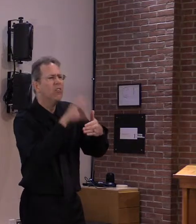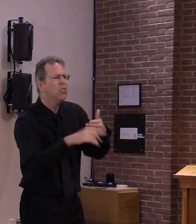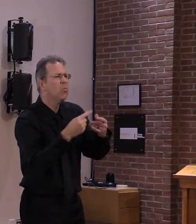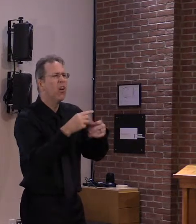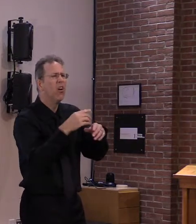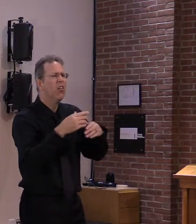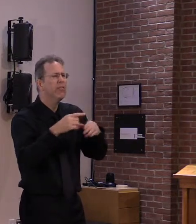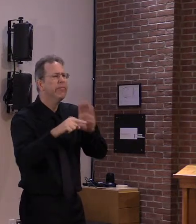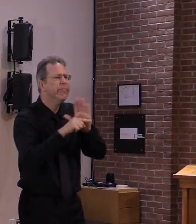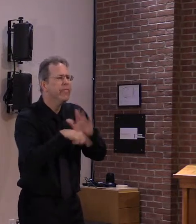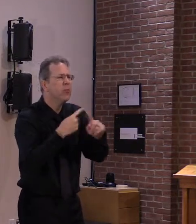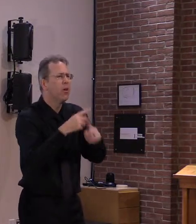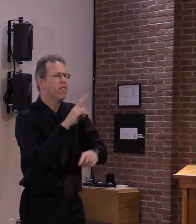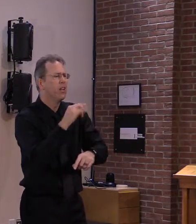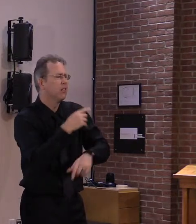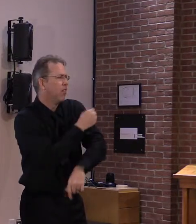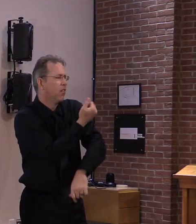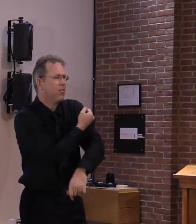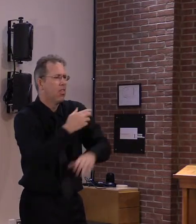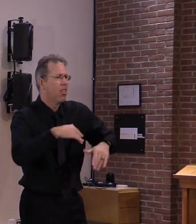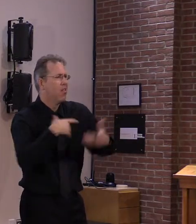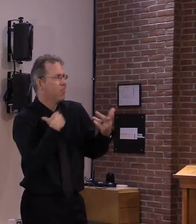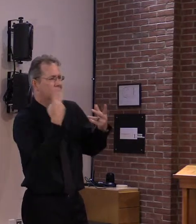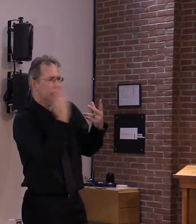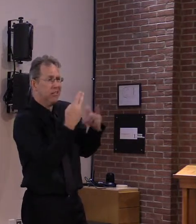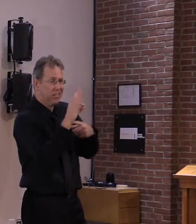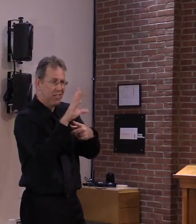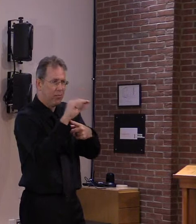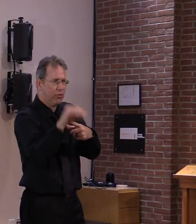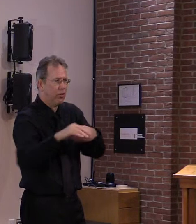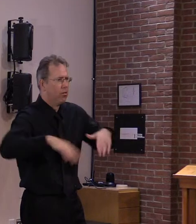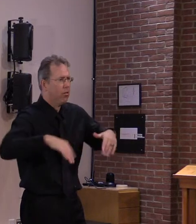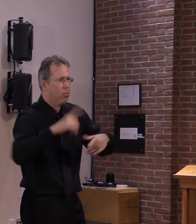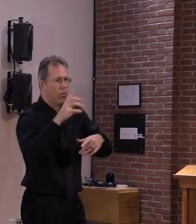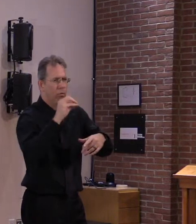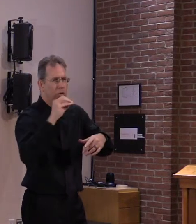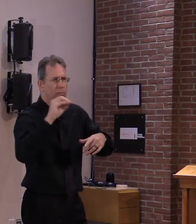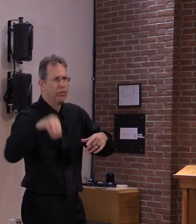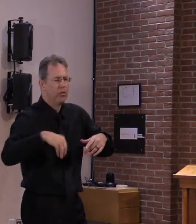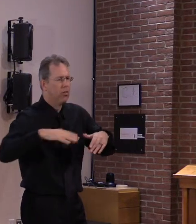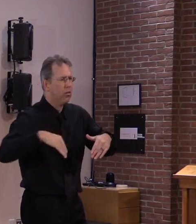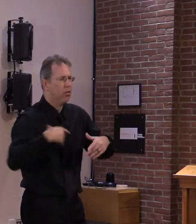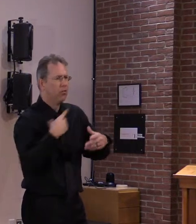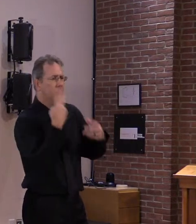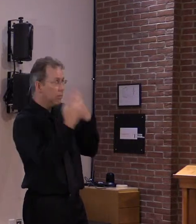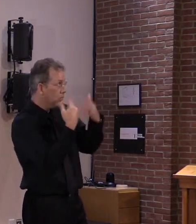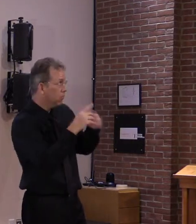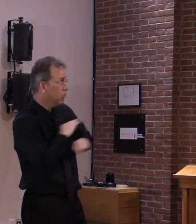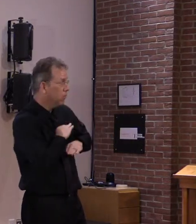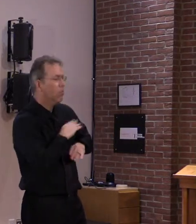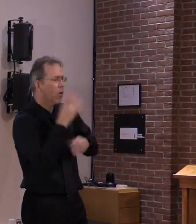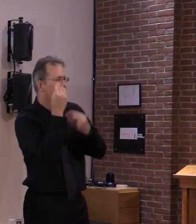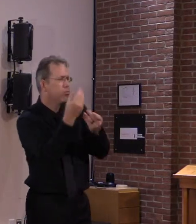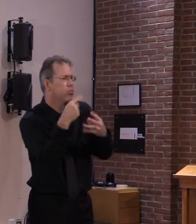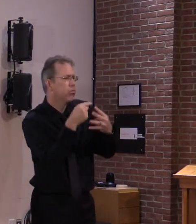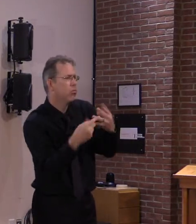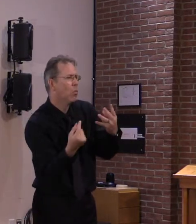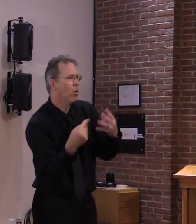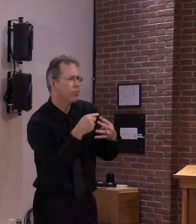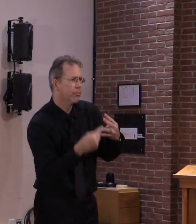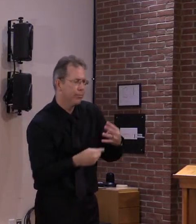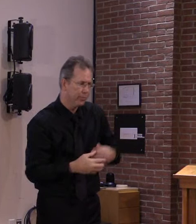works better, and we'll continue to do that. So again, it's a little too early to plan for that, but at the same time,